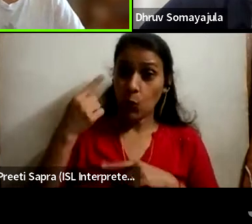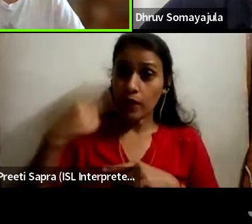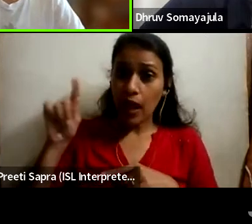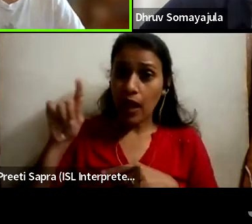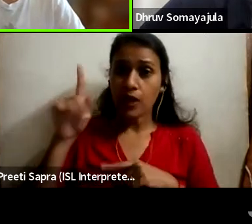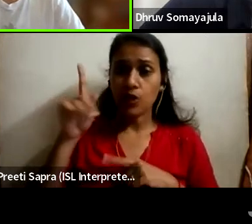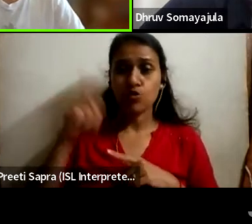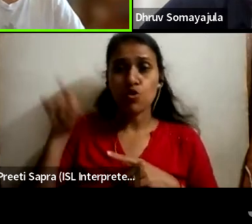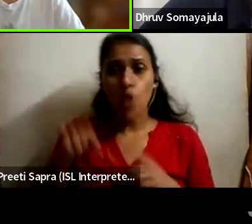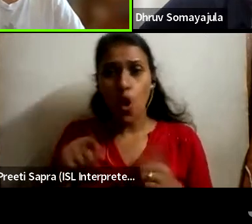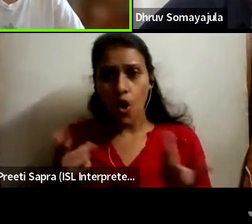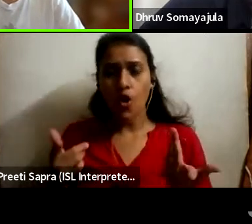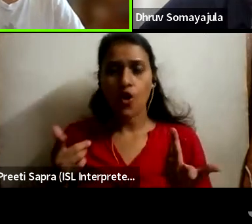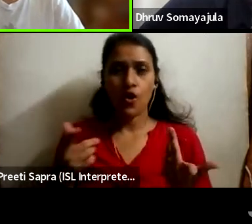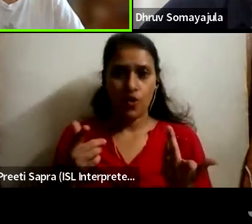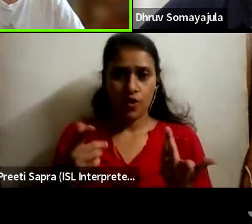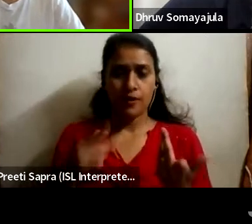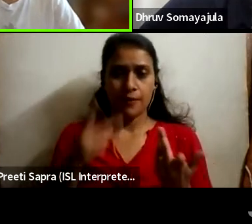up being